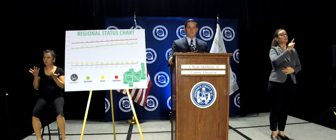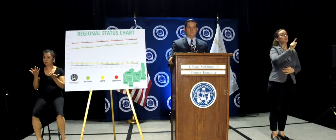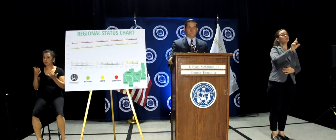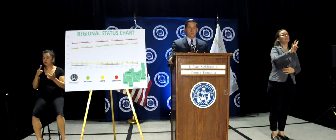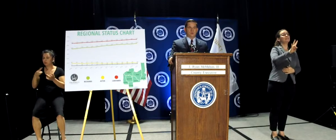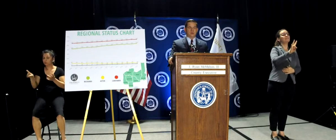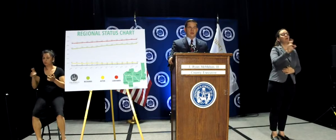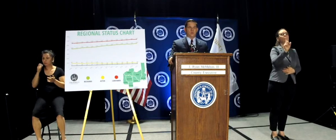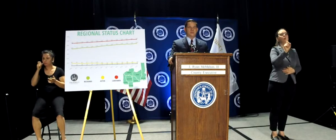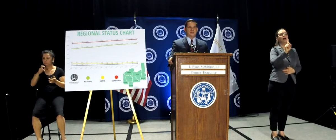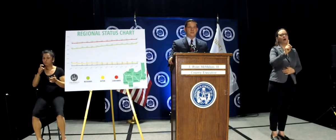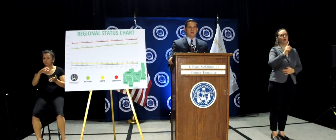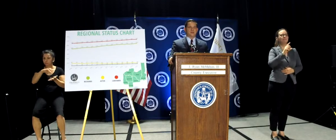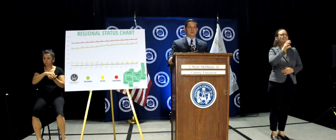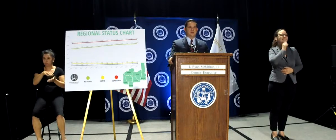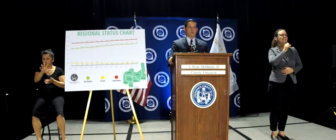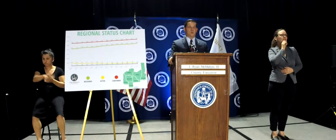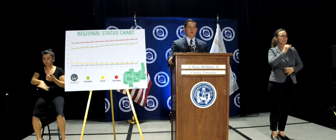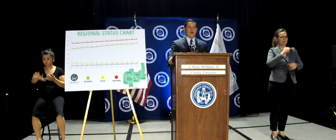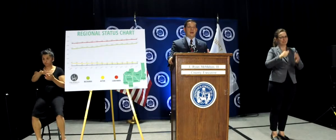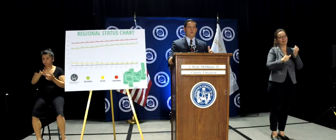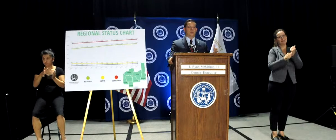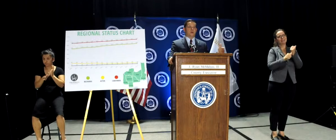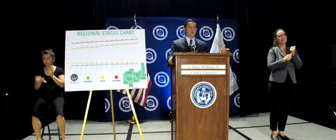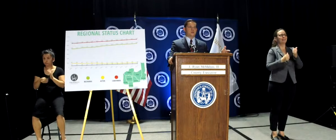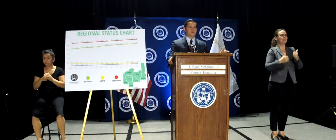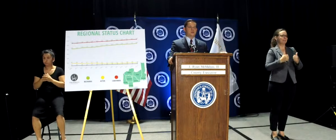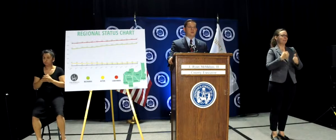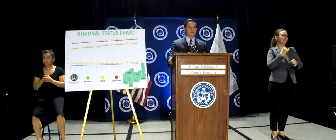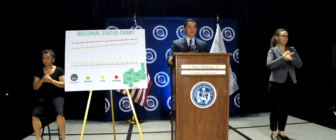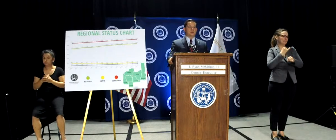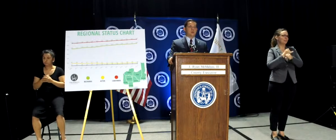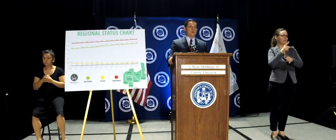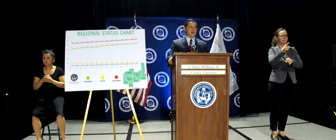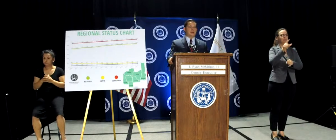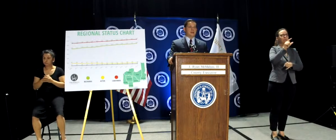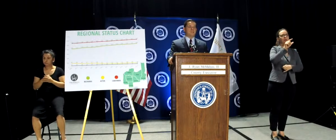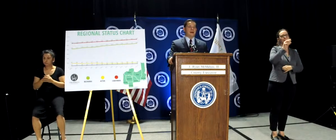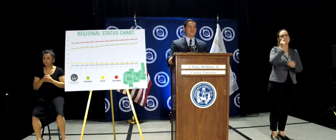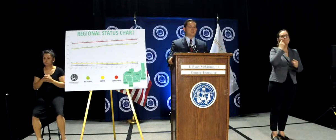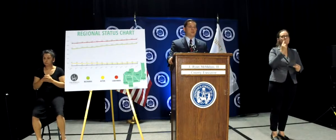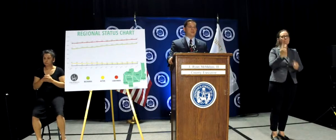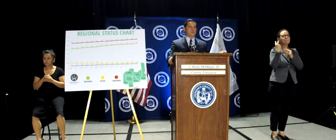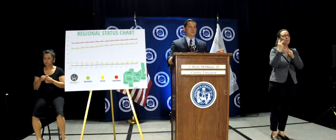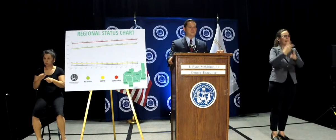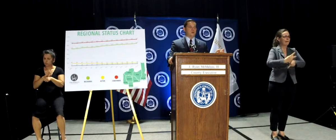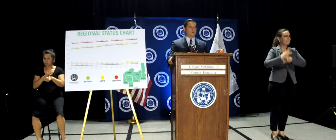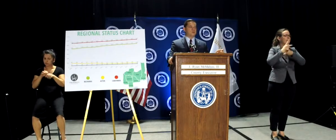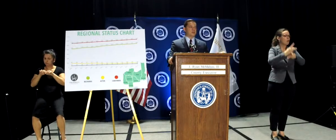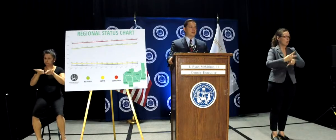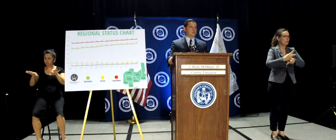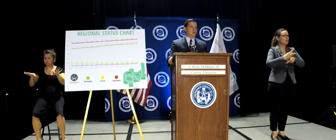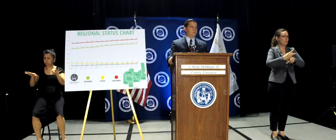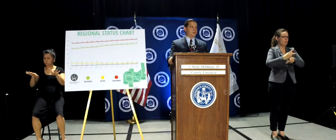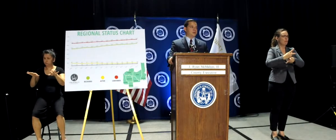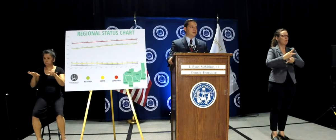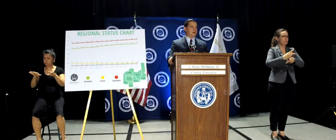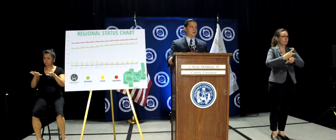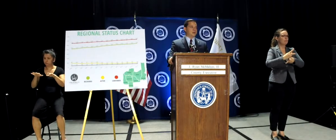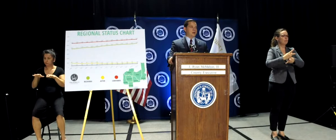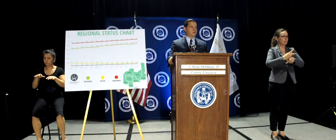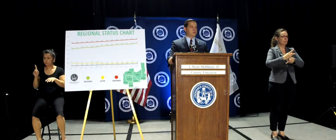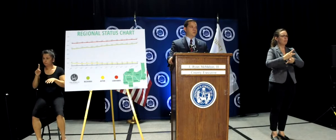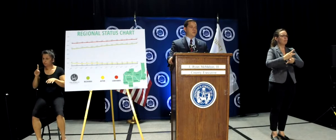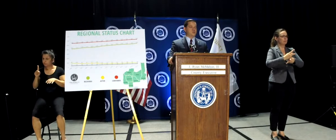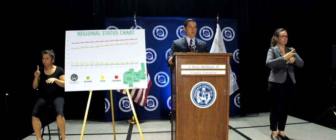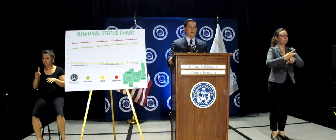unit. Again, it was deemed necessary when we had outbreak in this facility that the best place for these folks to get treatment